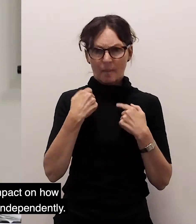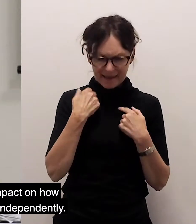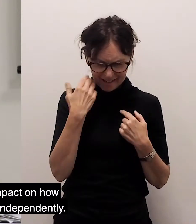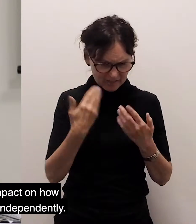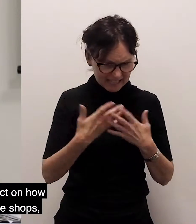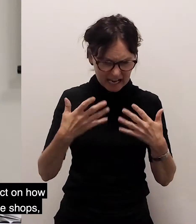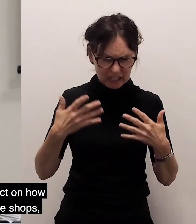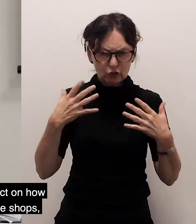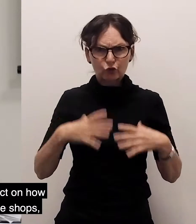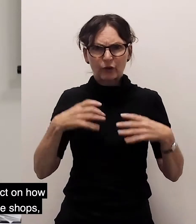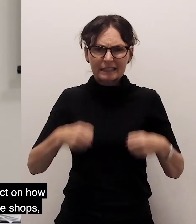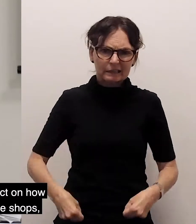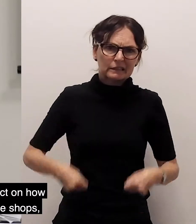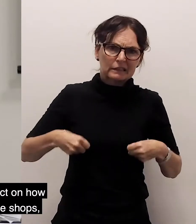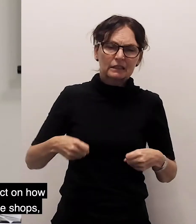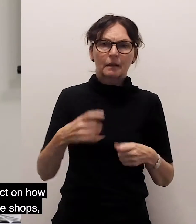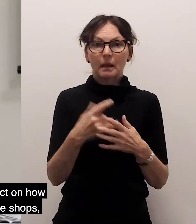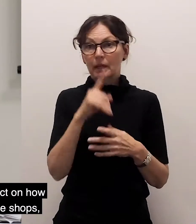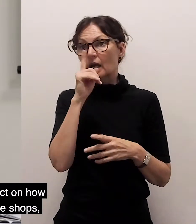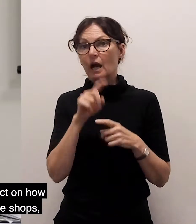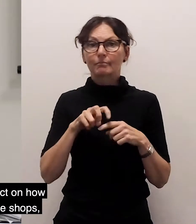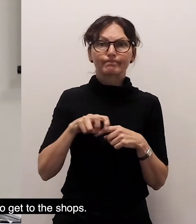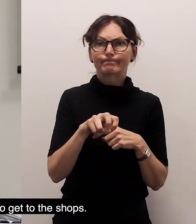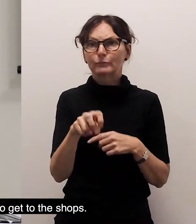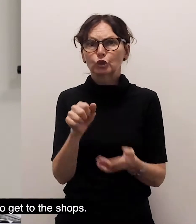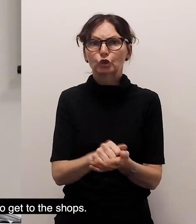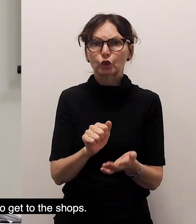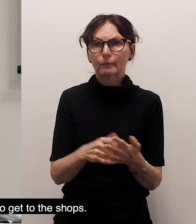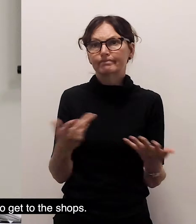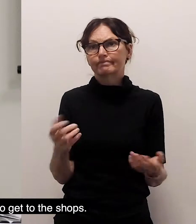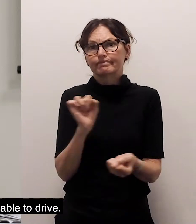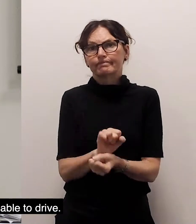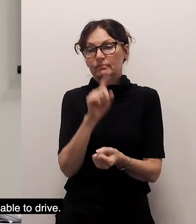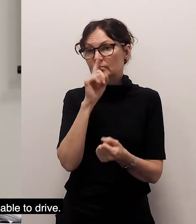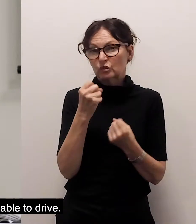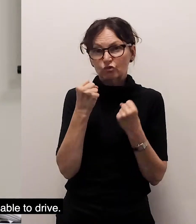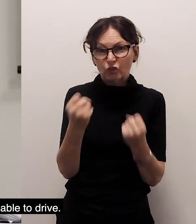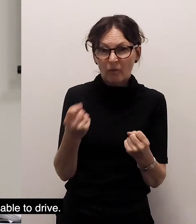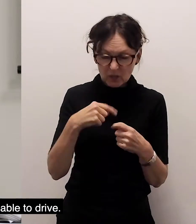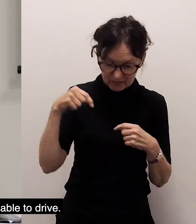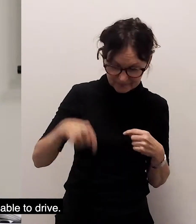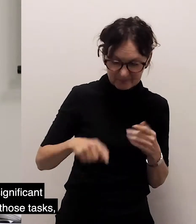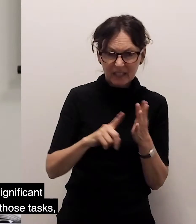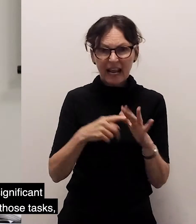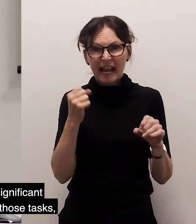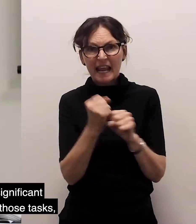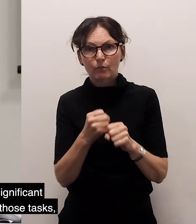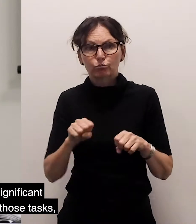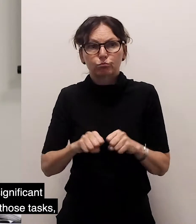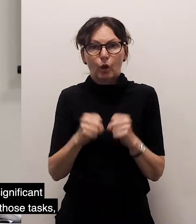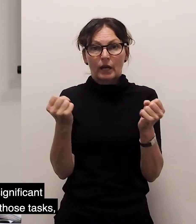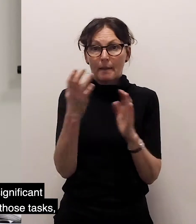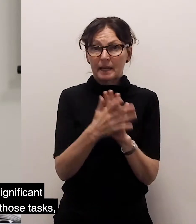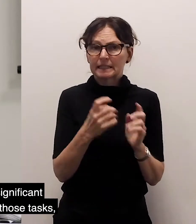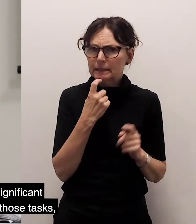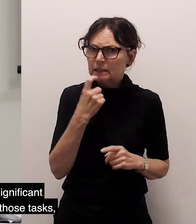dressed independently. It could impact on how you go to the shops. You may not be able to get to the shops. You may not be able to drive. So that's a